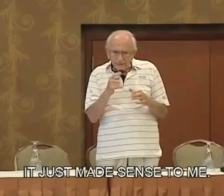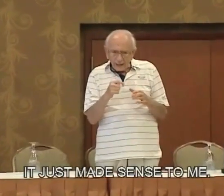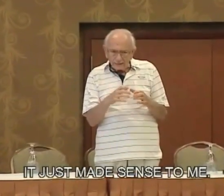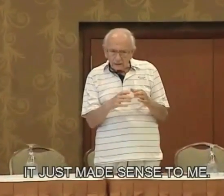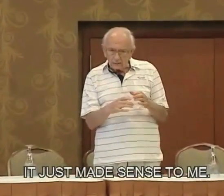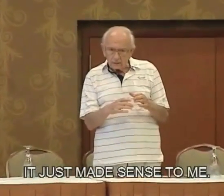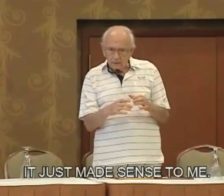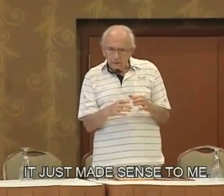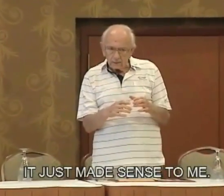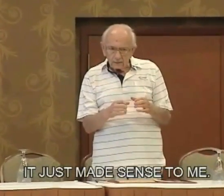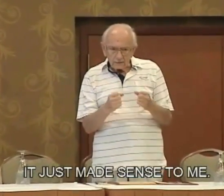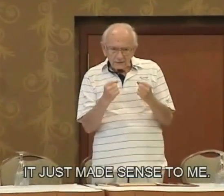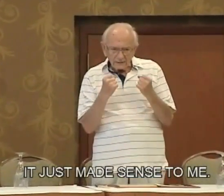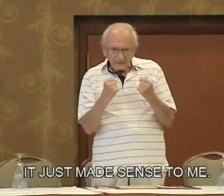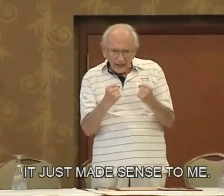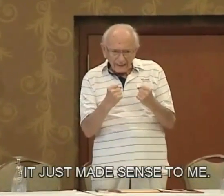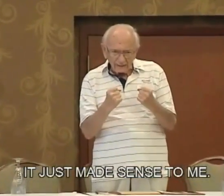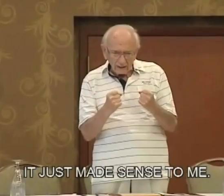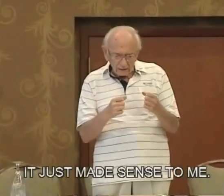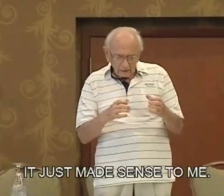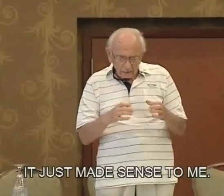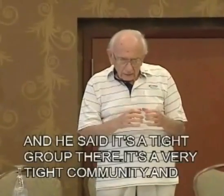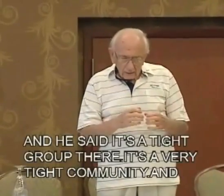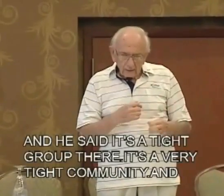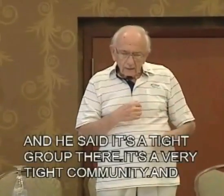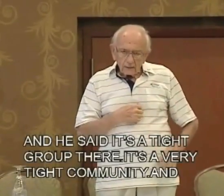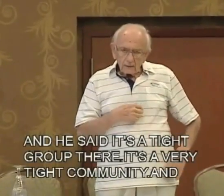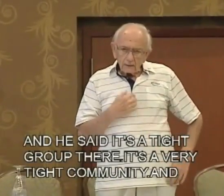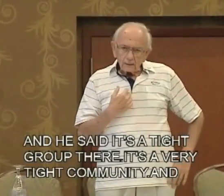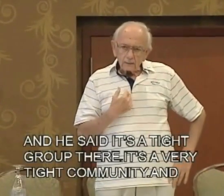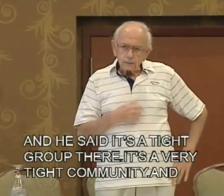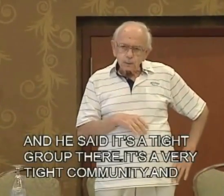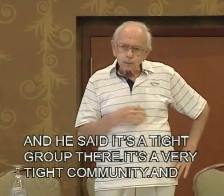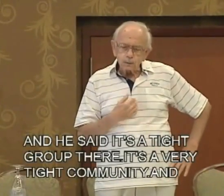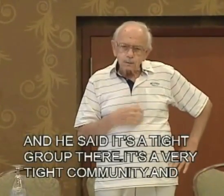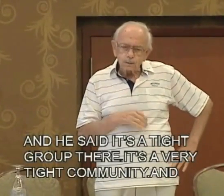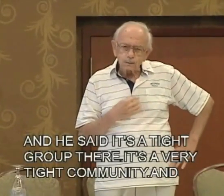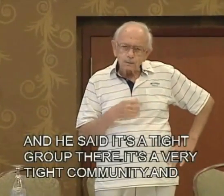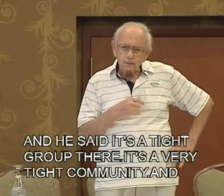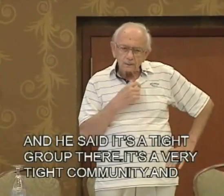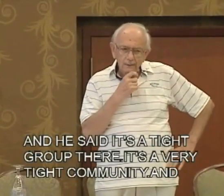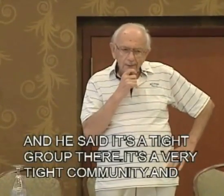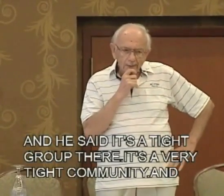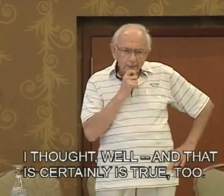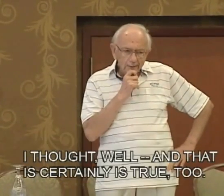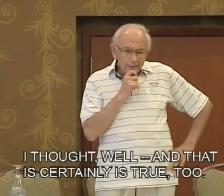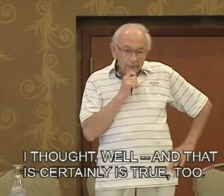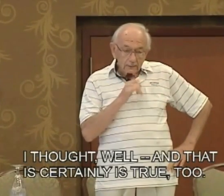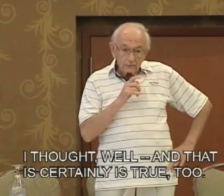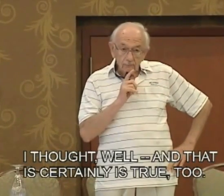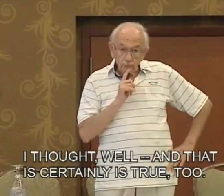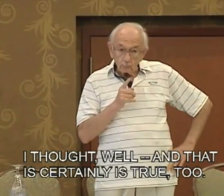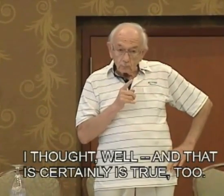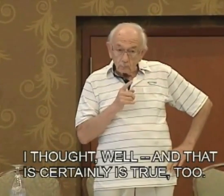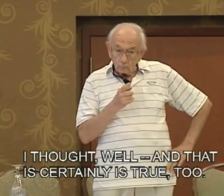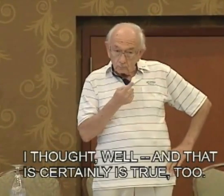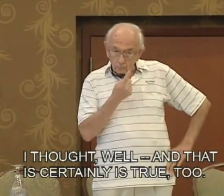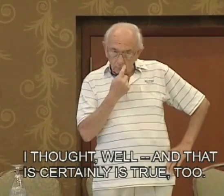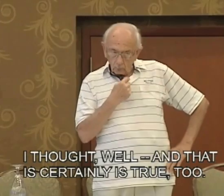and he said it's a tight group there it's a very tight community and I thought well and that